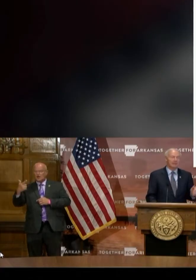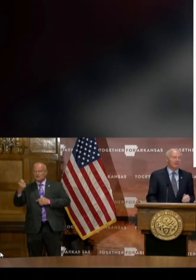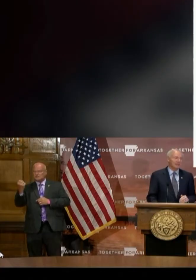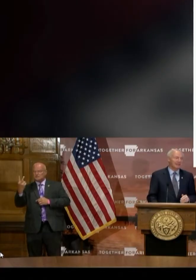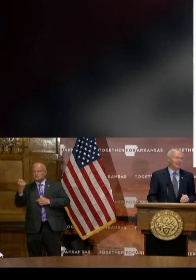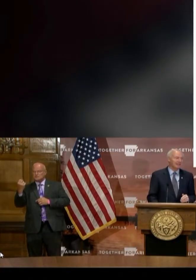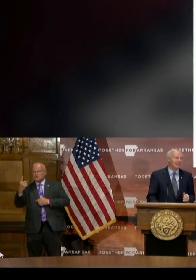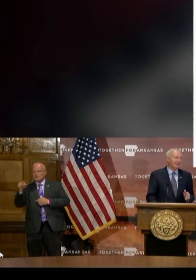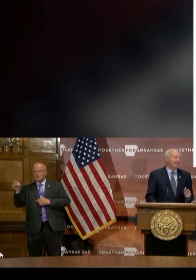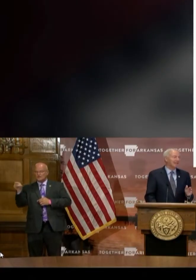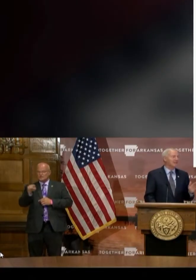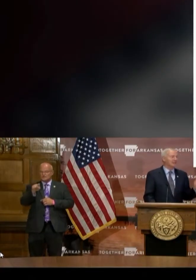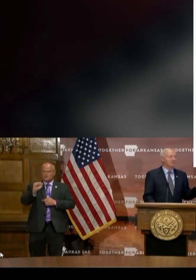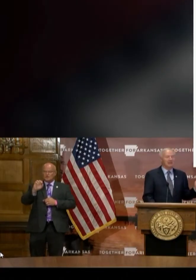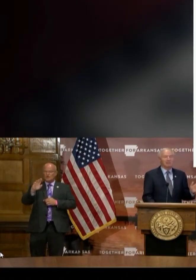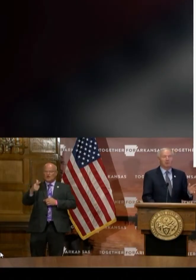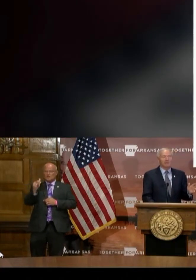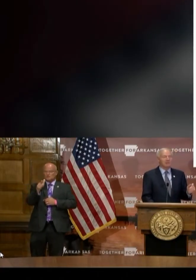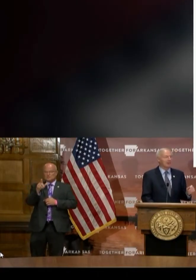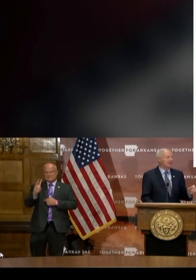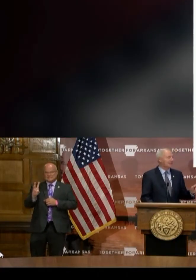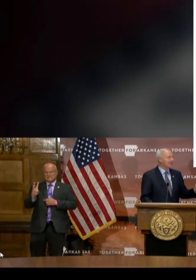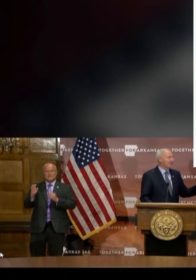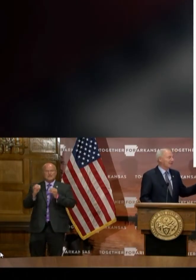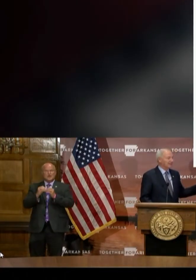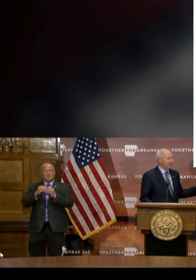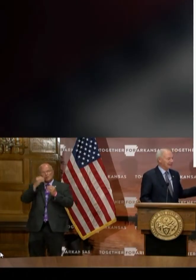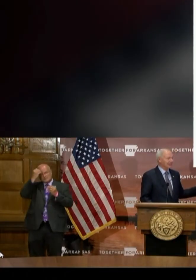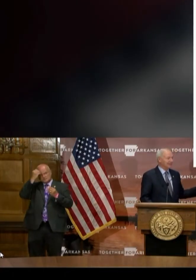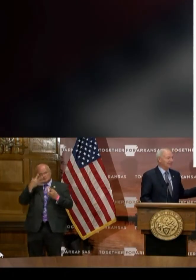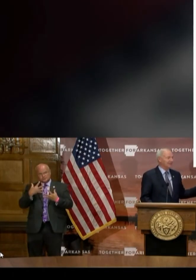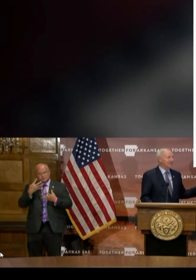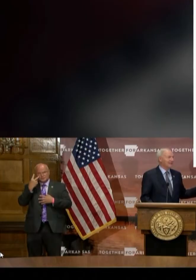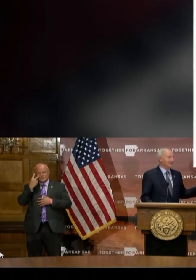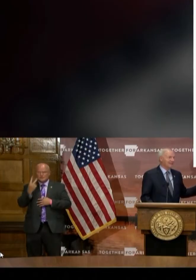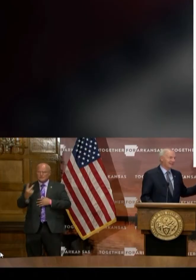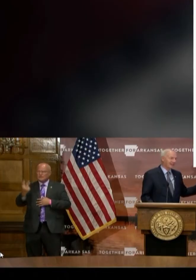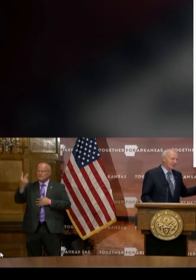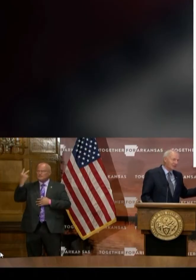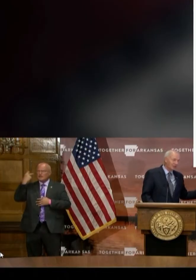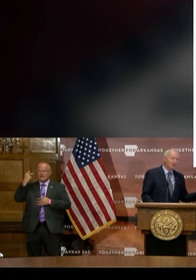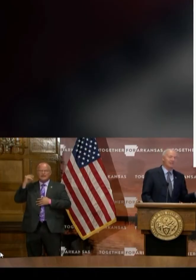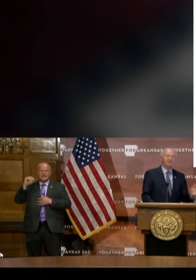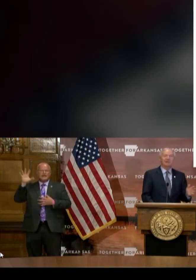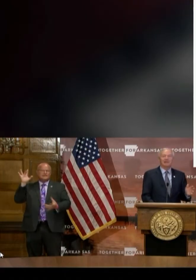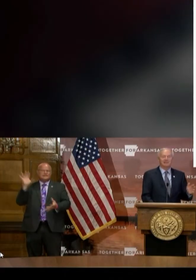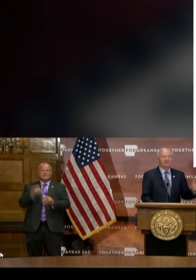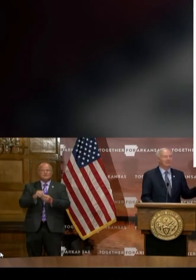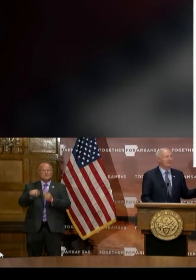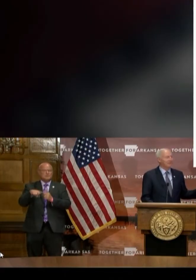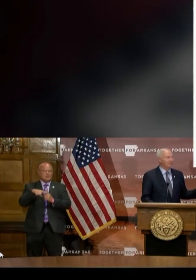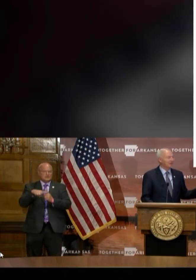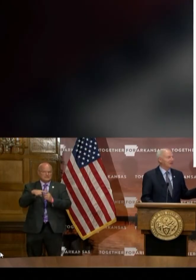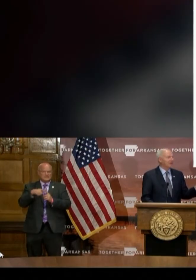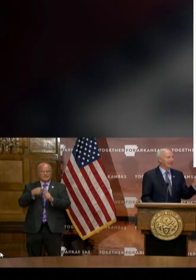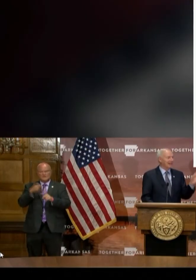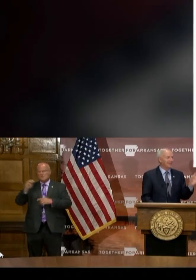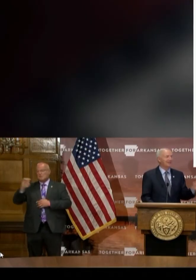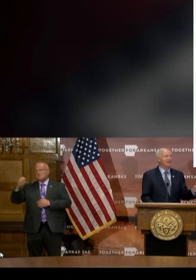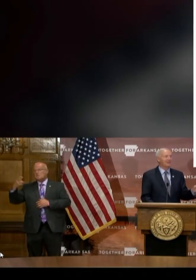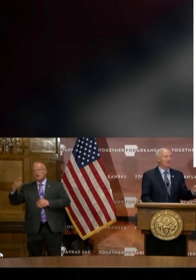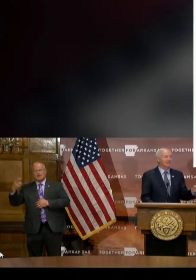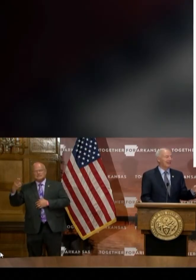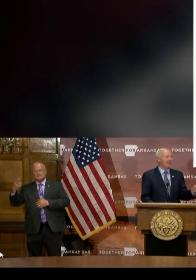August 26th. This is much more instructive than looking back to our cumulative positivity for March.